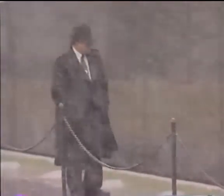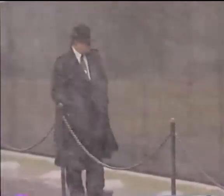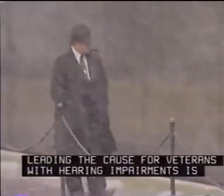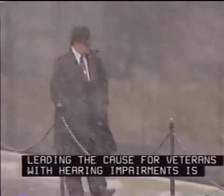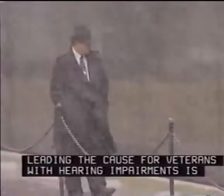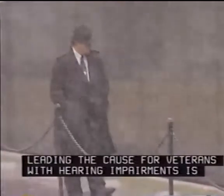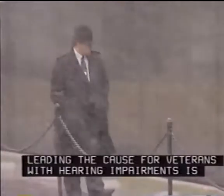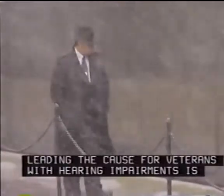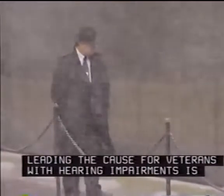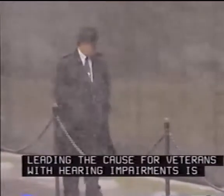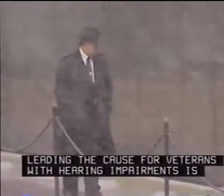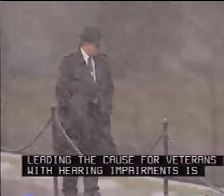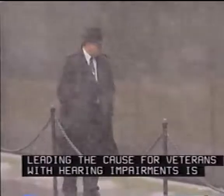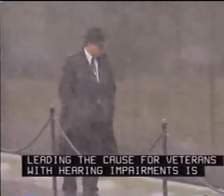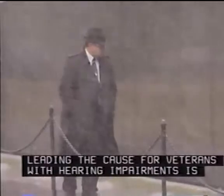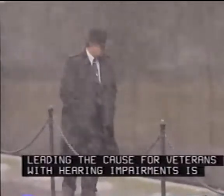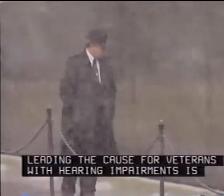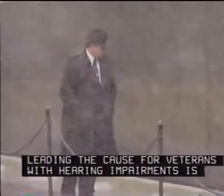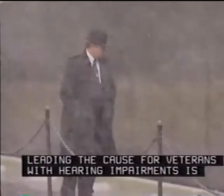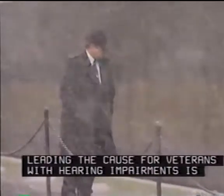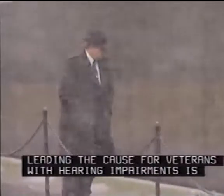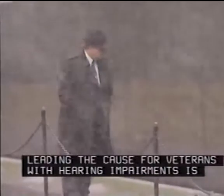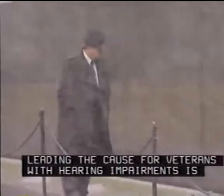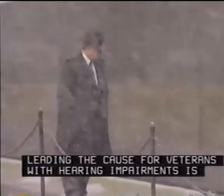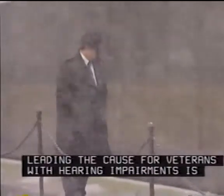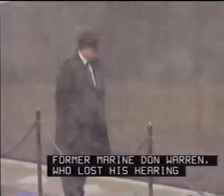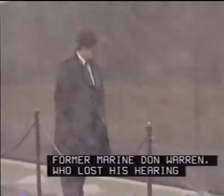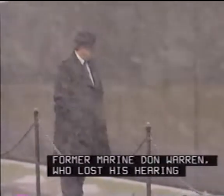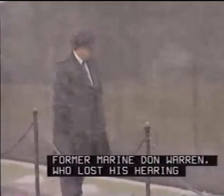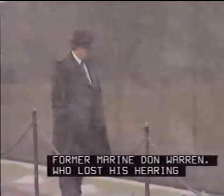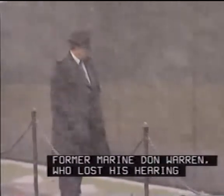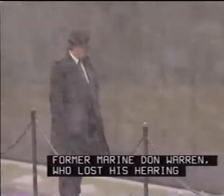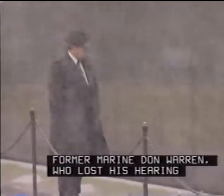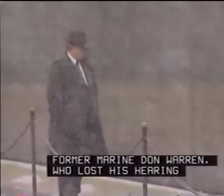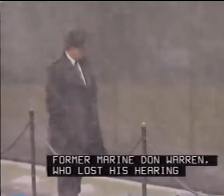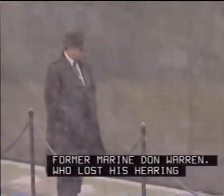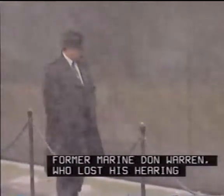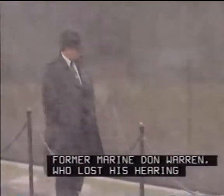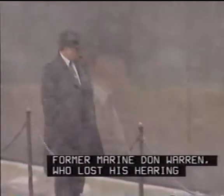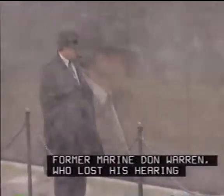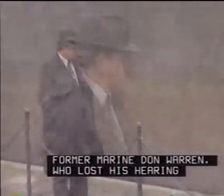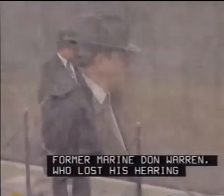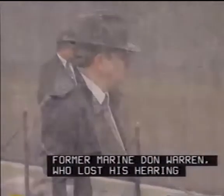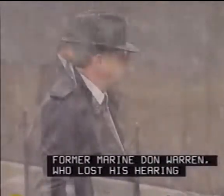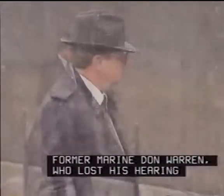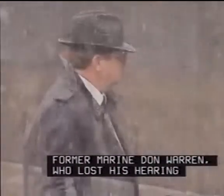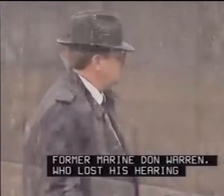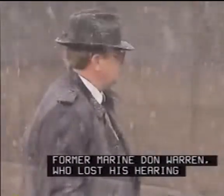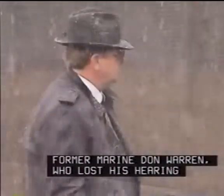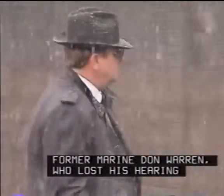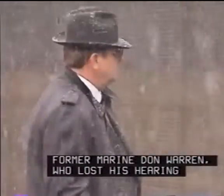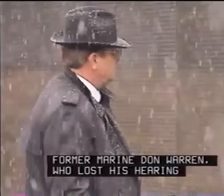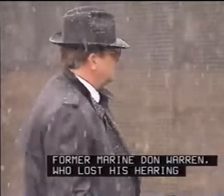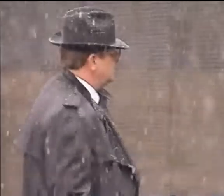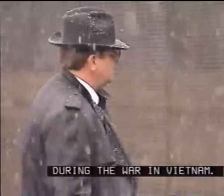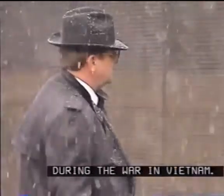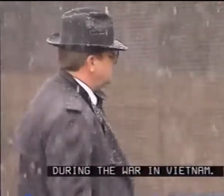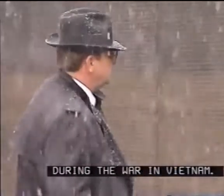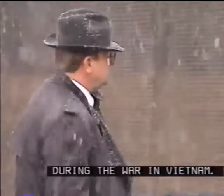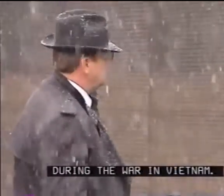Leading the cause for veterans with hearing impairments is former Marine Don Warren, who lost his hearing during the war